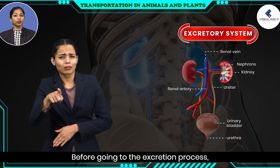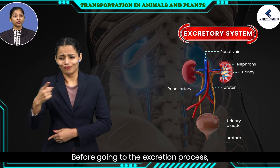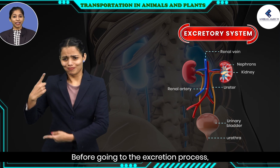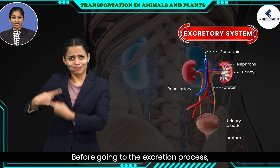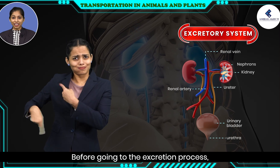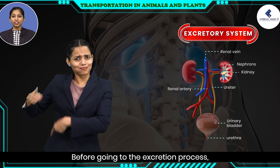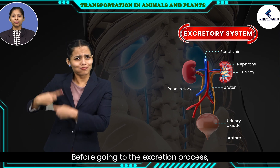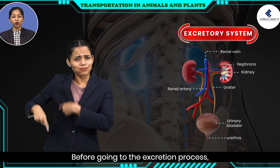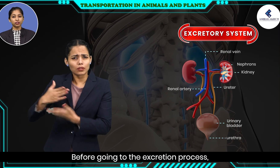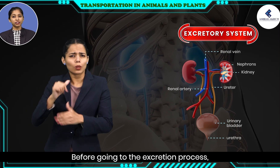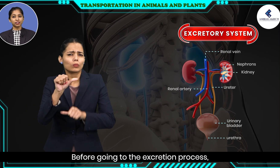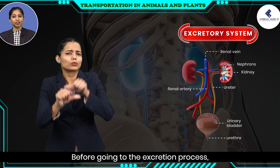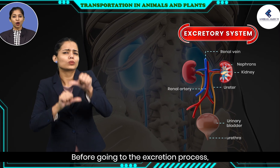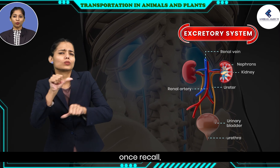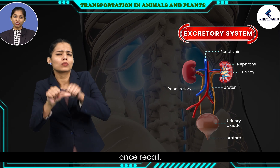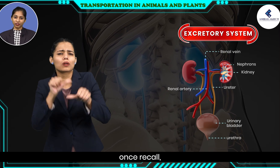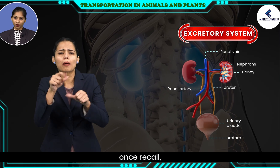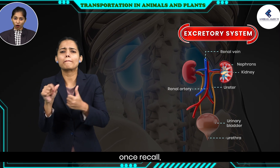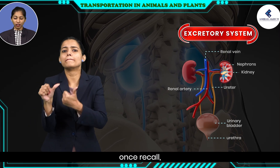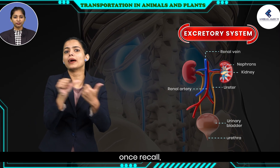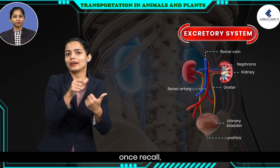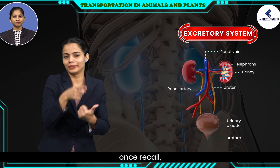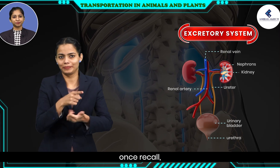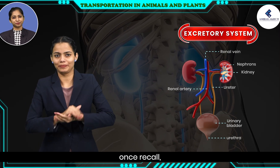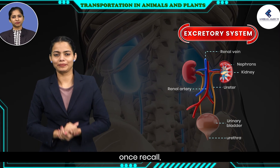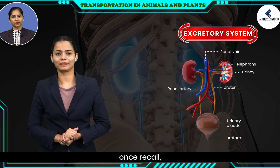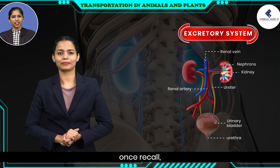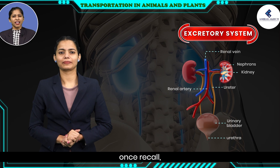Before going to the excretion process, once recall